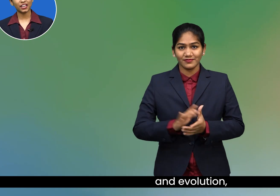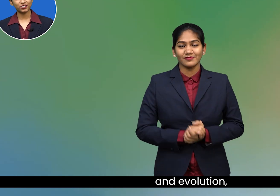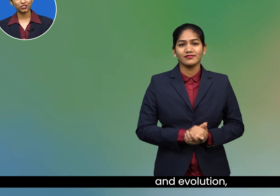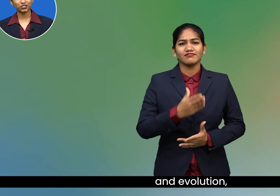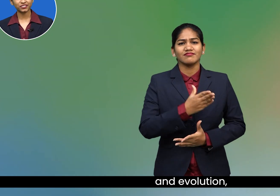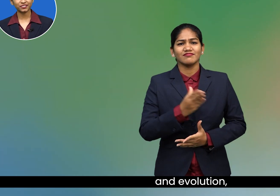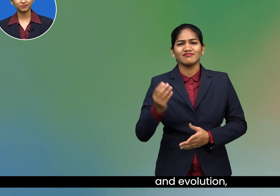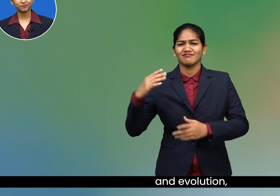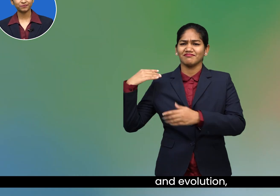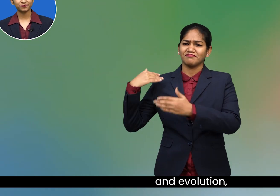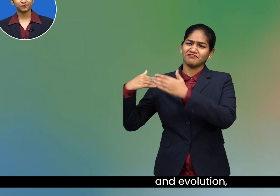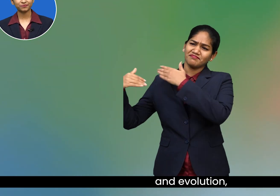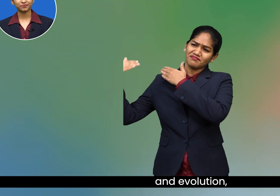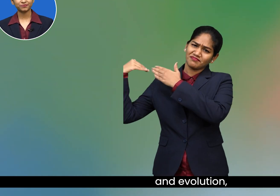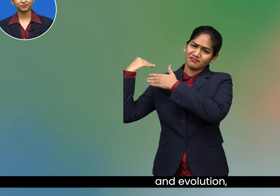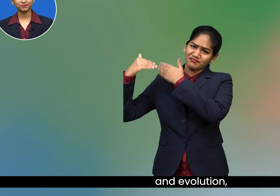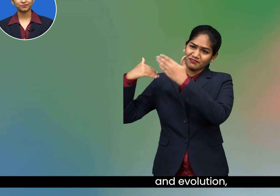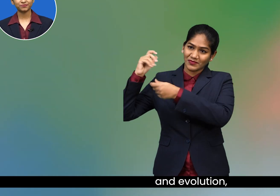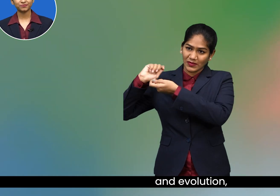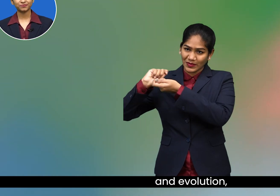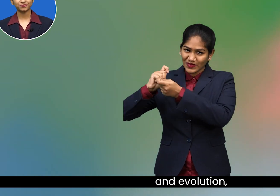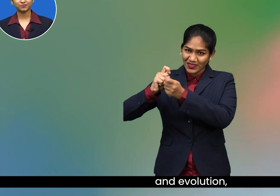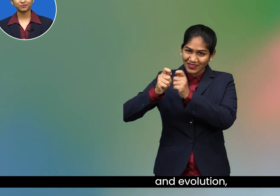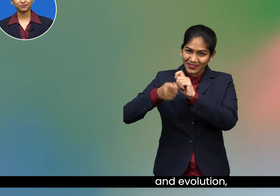and evolution,